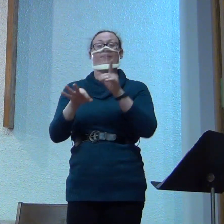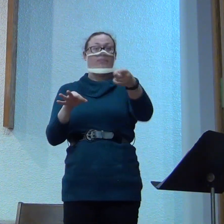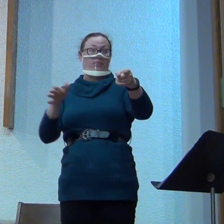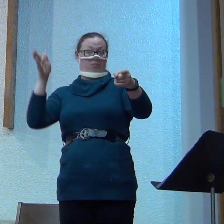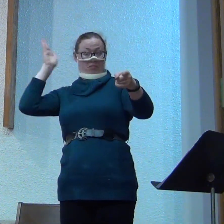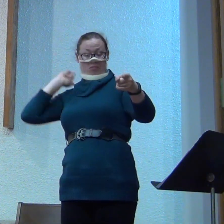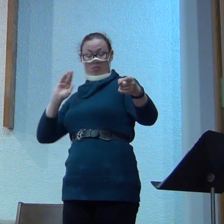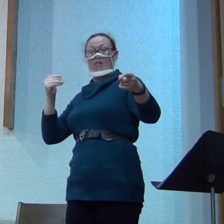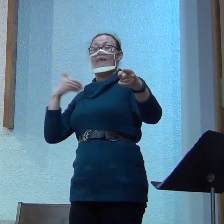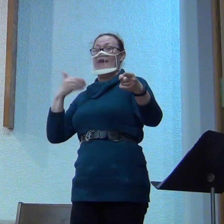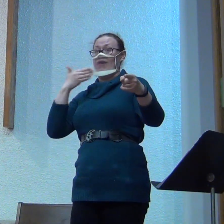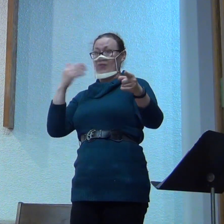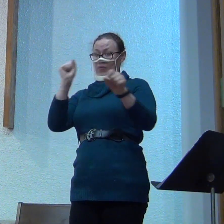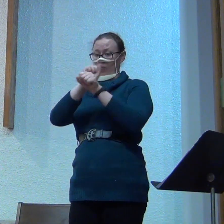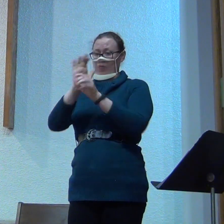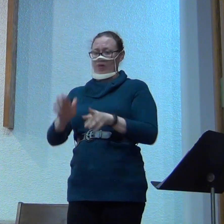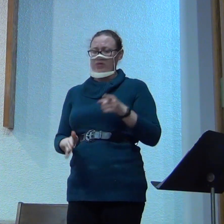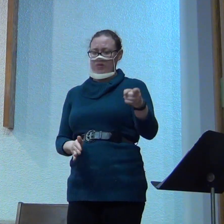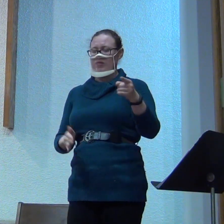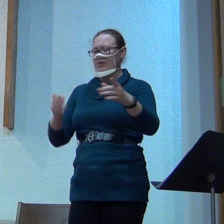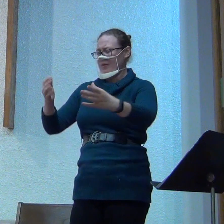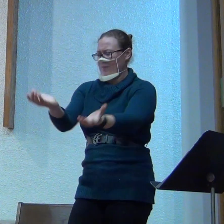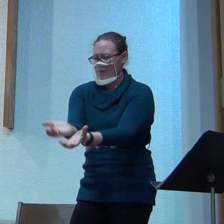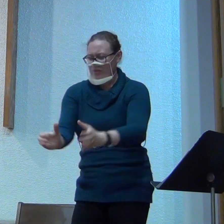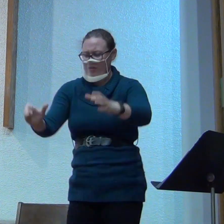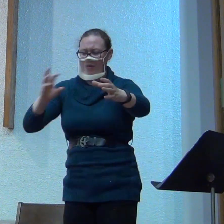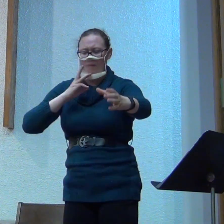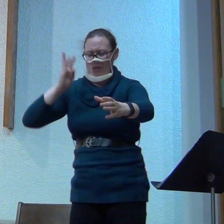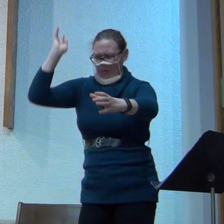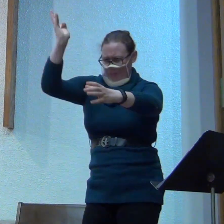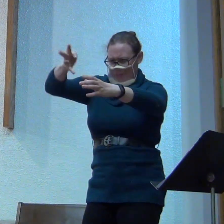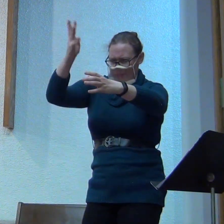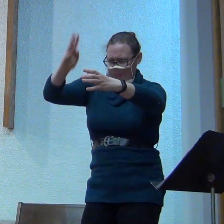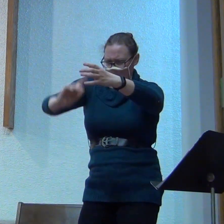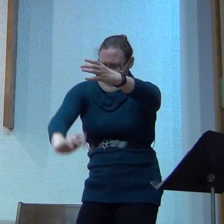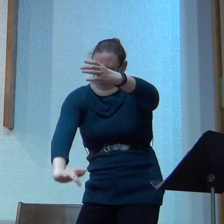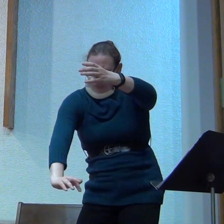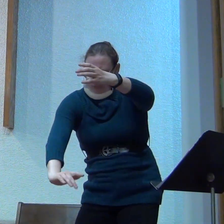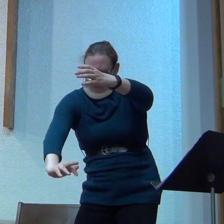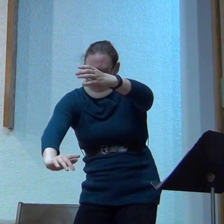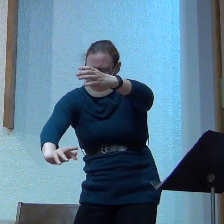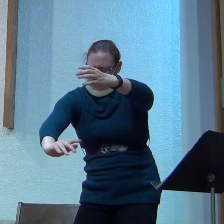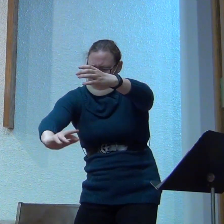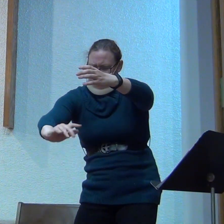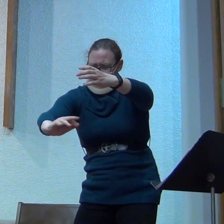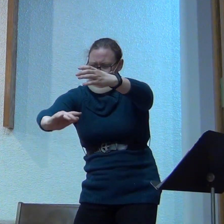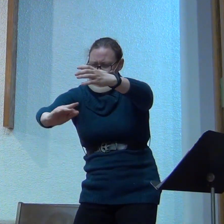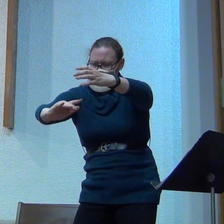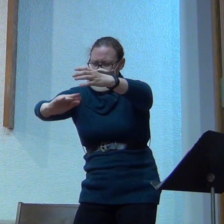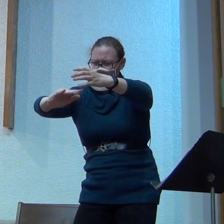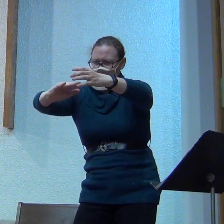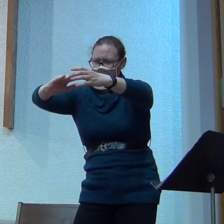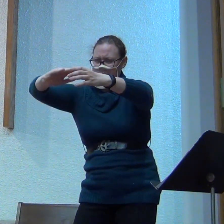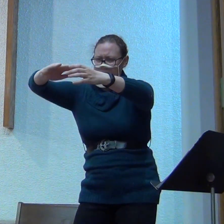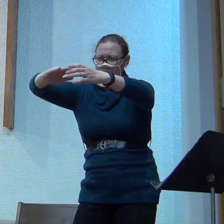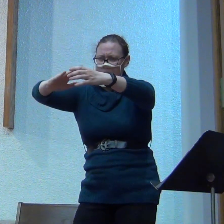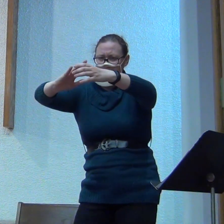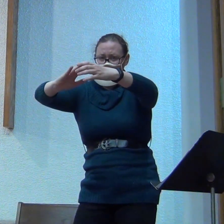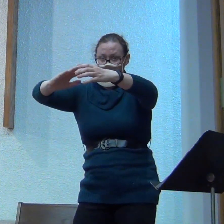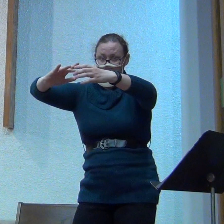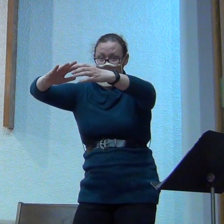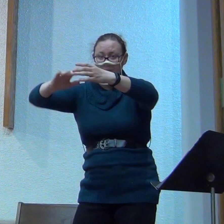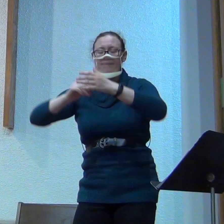there. They filled those jars almost above and beyond what had been expressed to